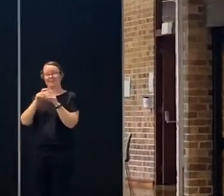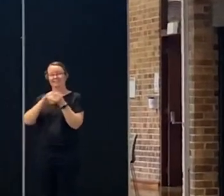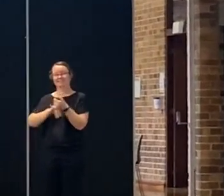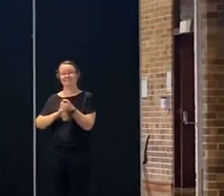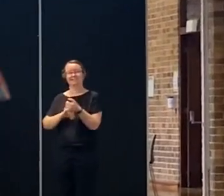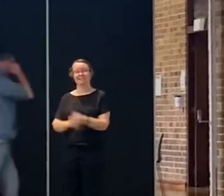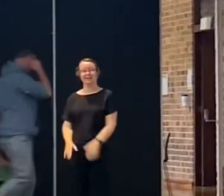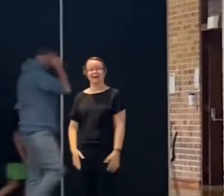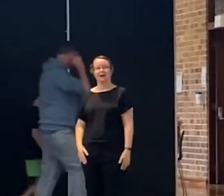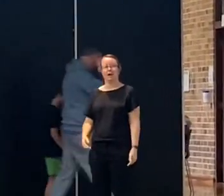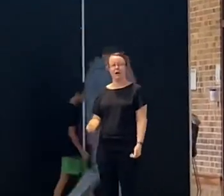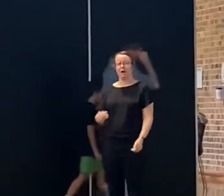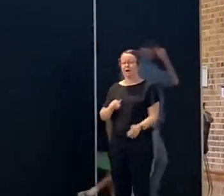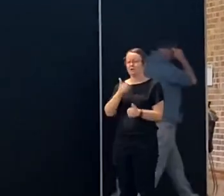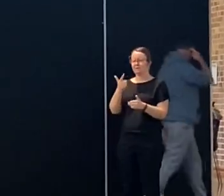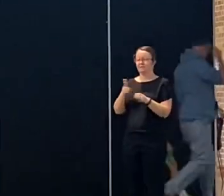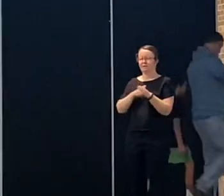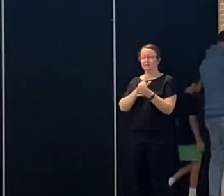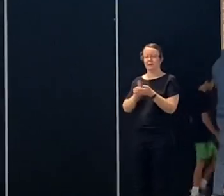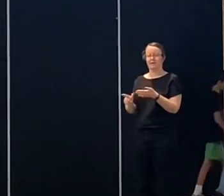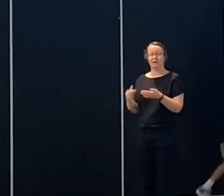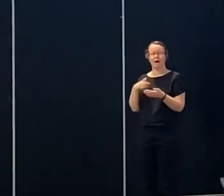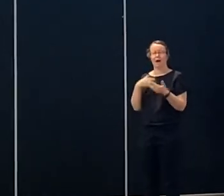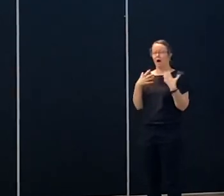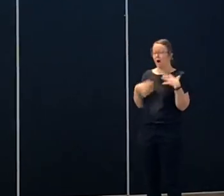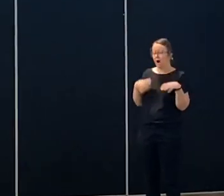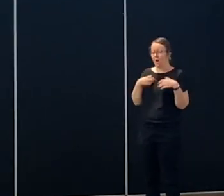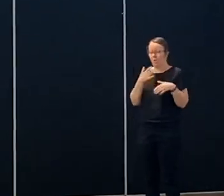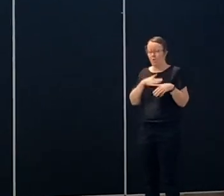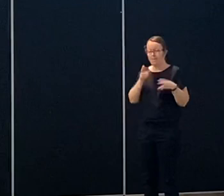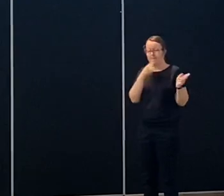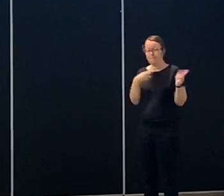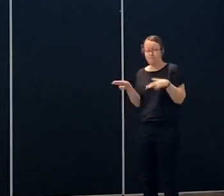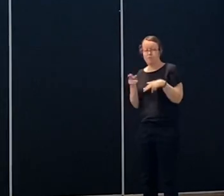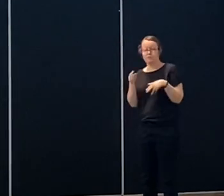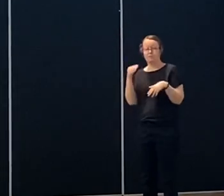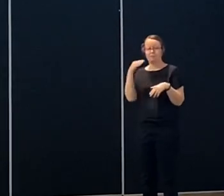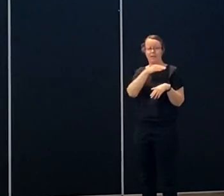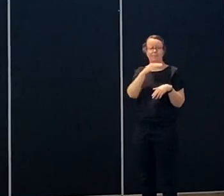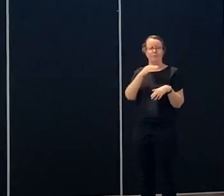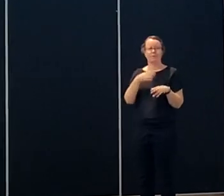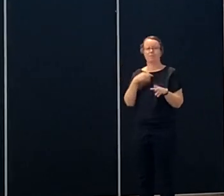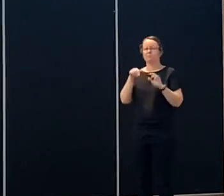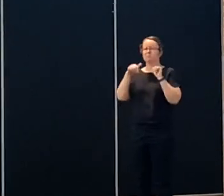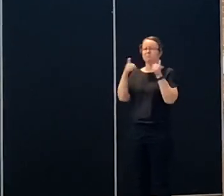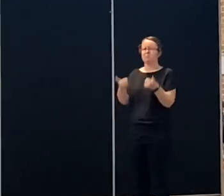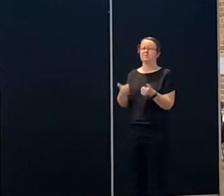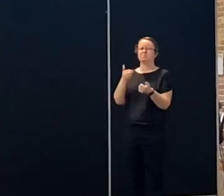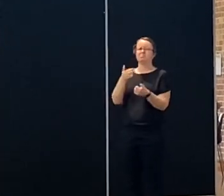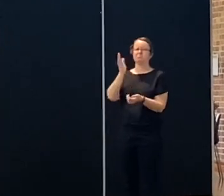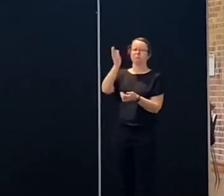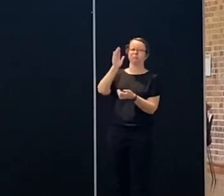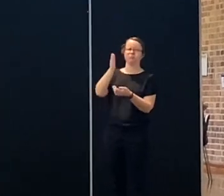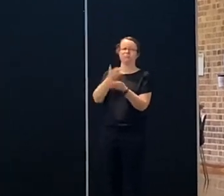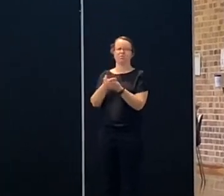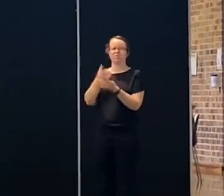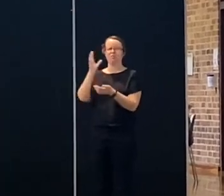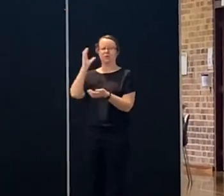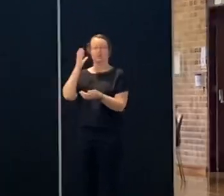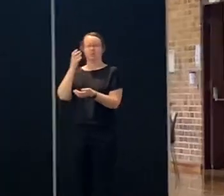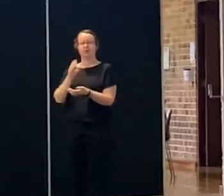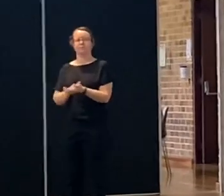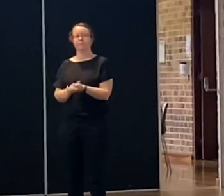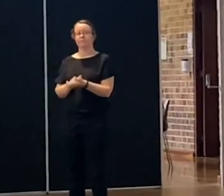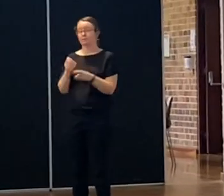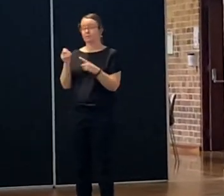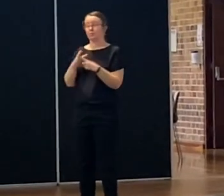7 years, I thought, you know what? I am going to move to Melbourne and I'm going to be the next big thing on breakfast radio. Now, this is very important that I tell